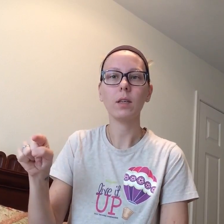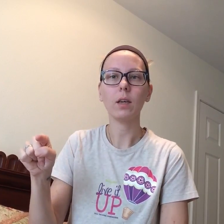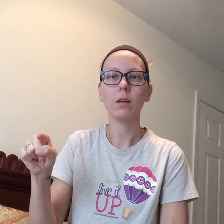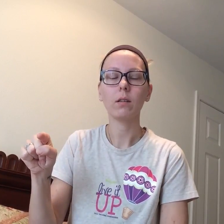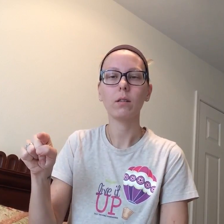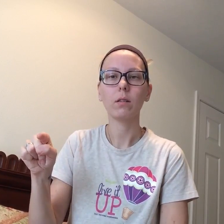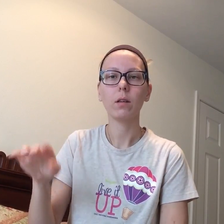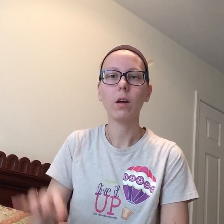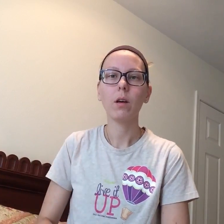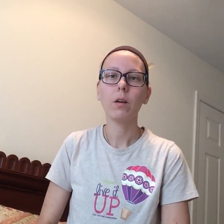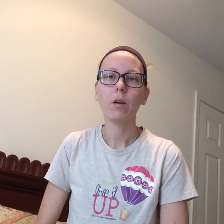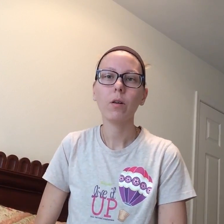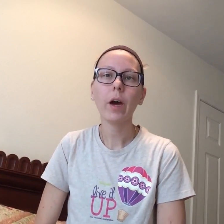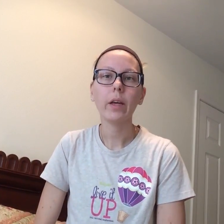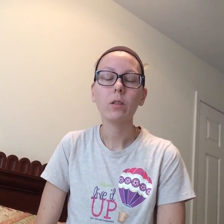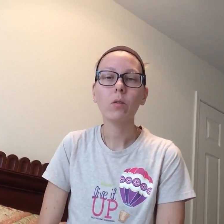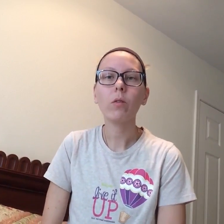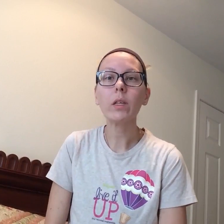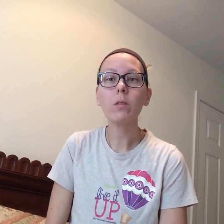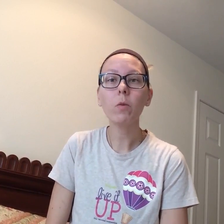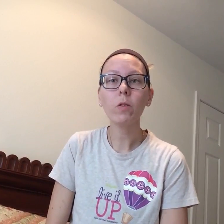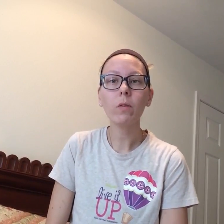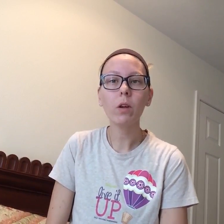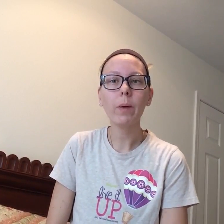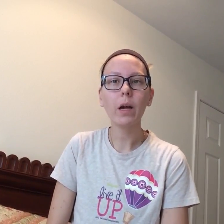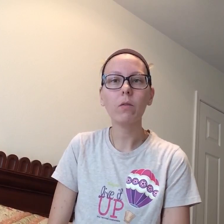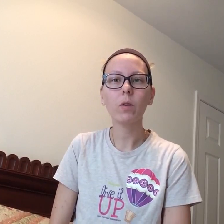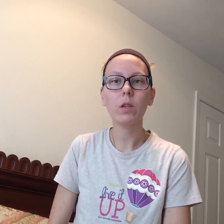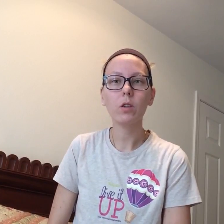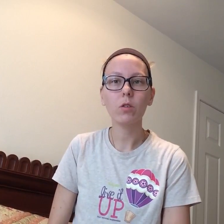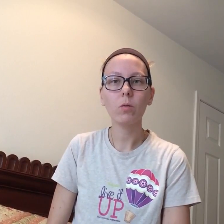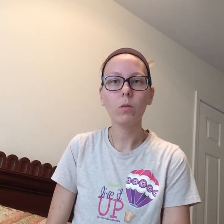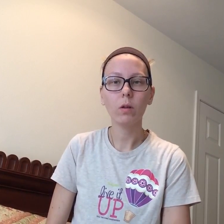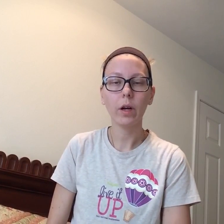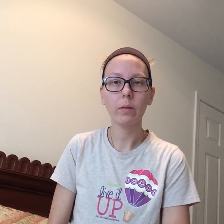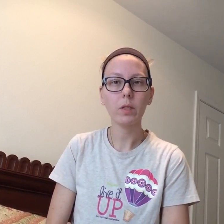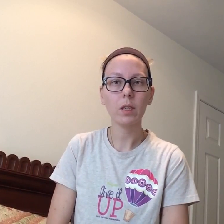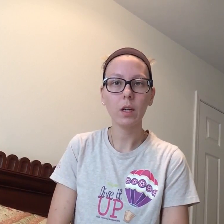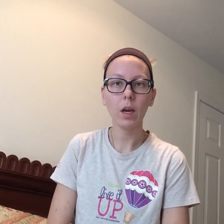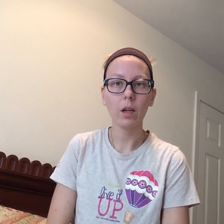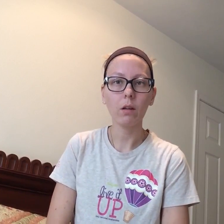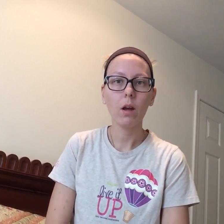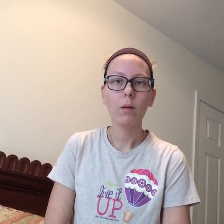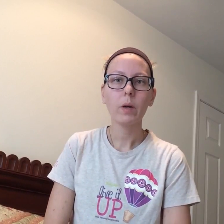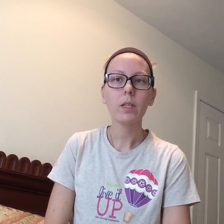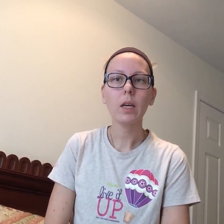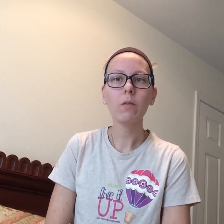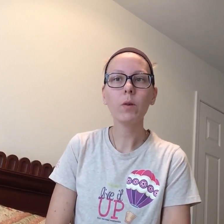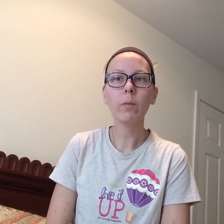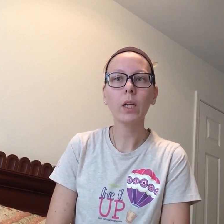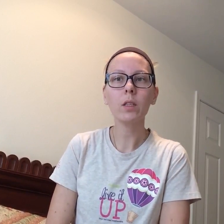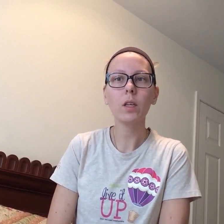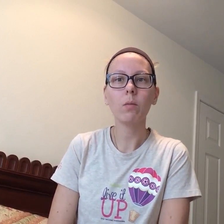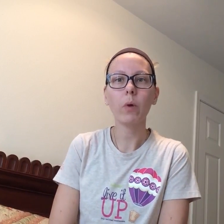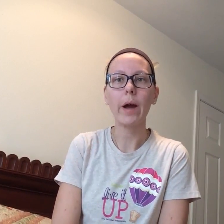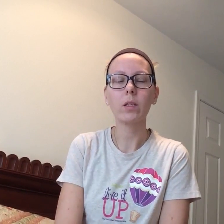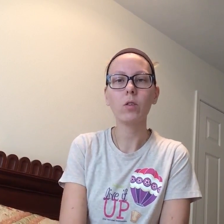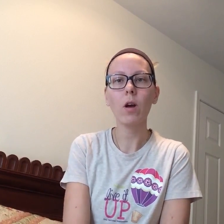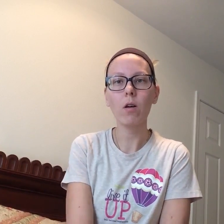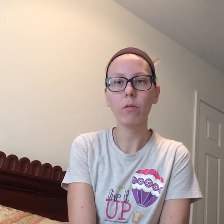Z. Okay, so you guys can move the video back if you need to see it again, but take a few minutes and practice your